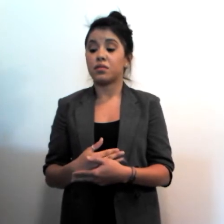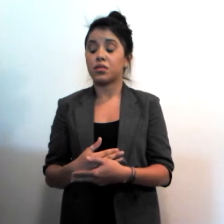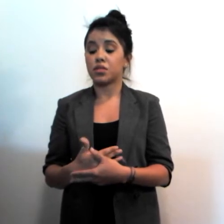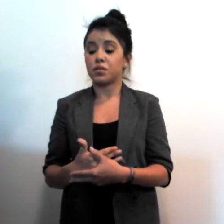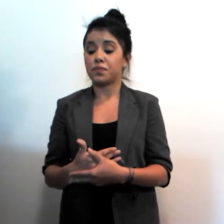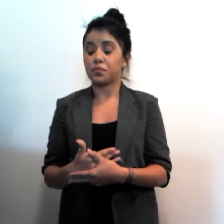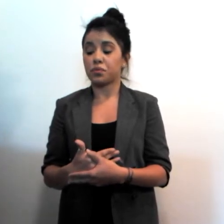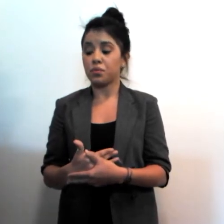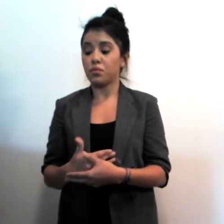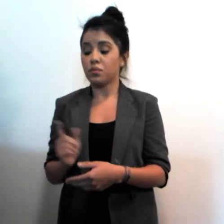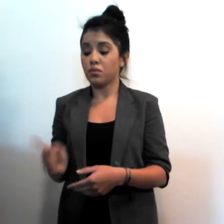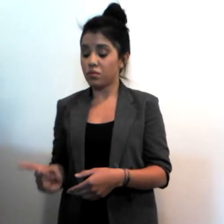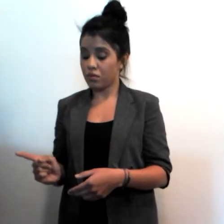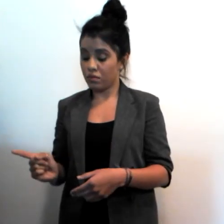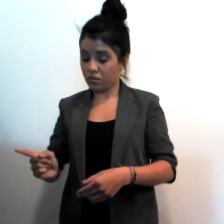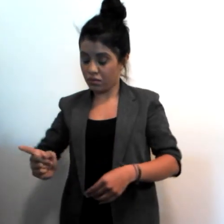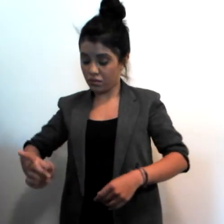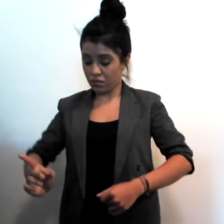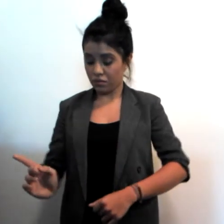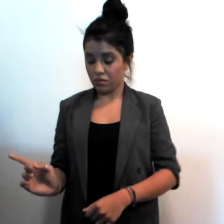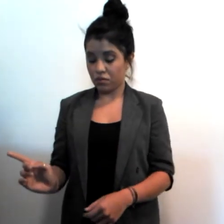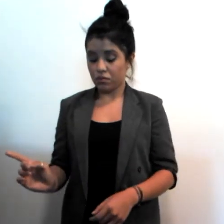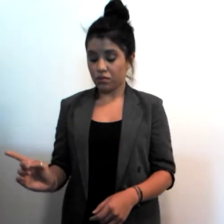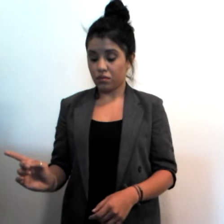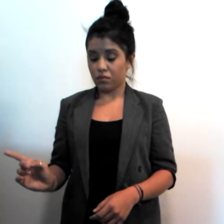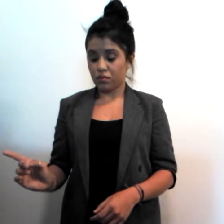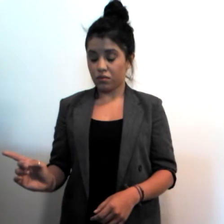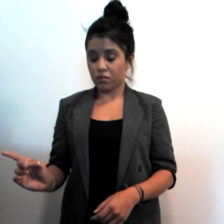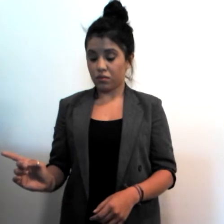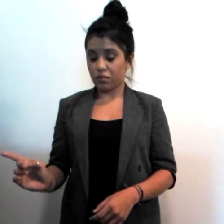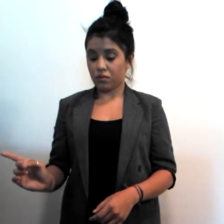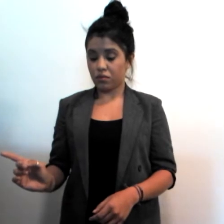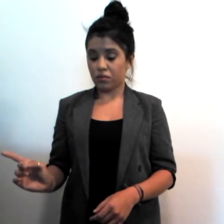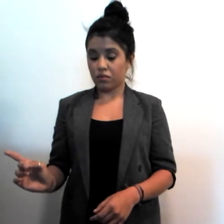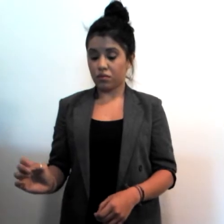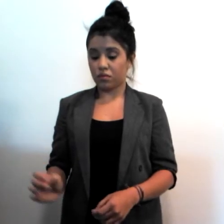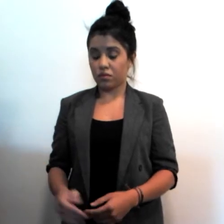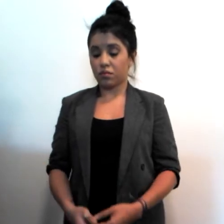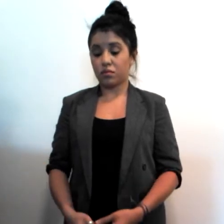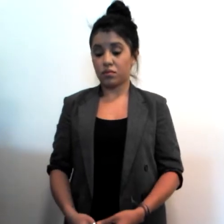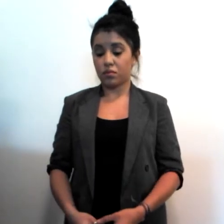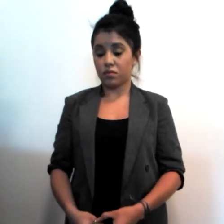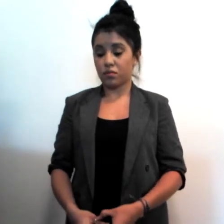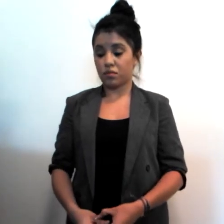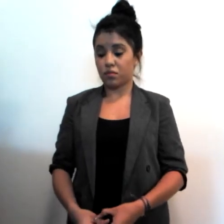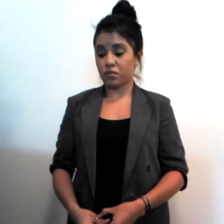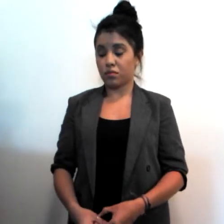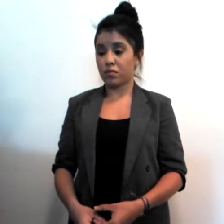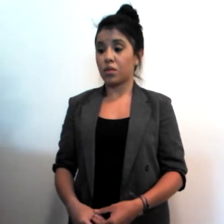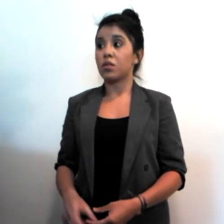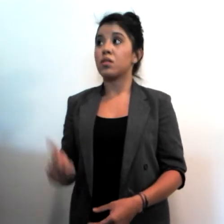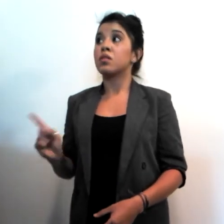who recognizes the need for the deaf or hard of hearing student to be acclimated in a larger group probably experiments to find the